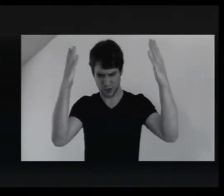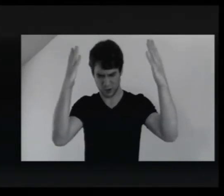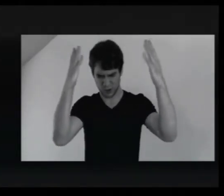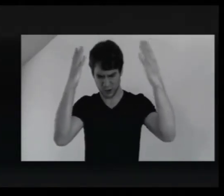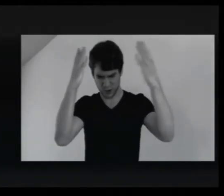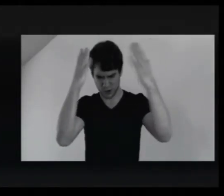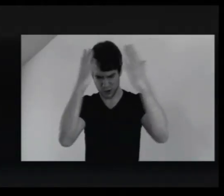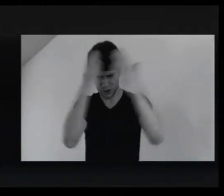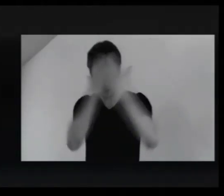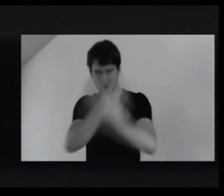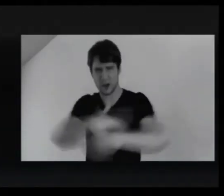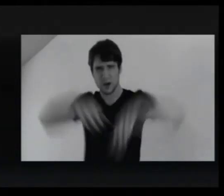Was this like a caterpillar one?